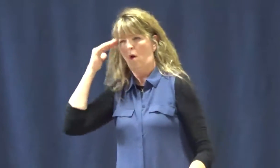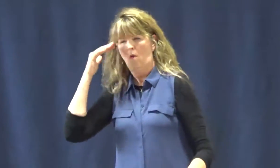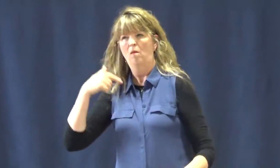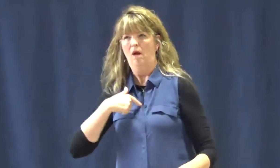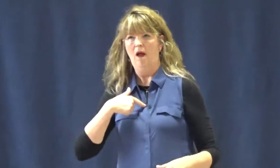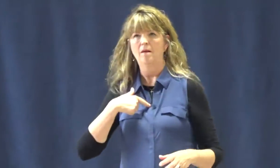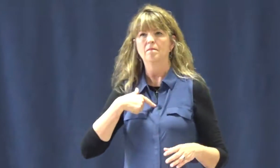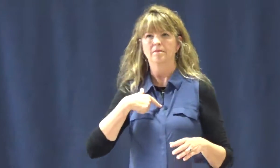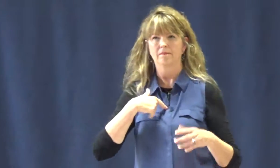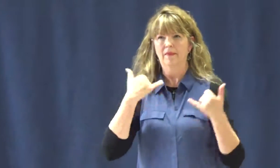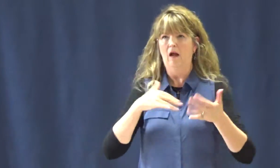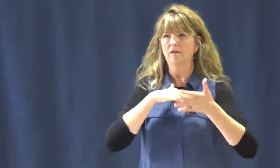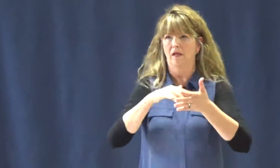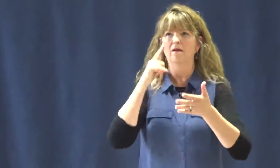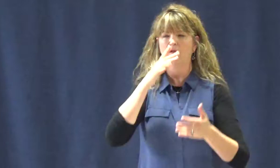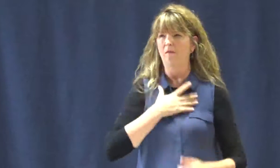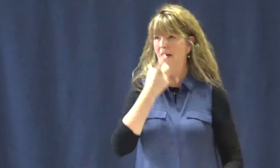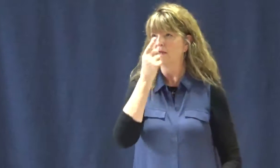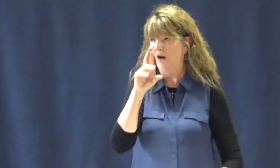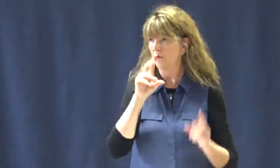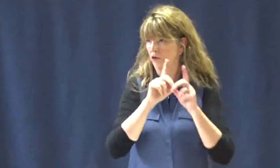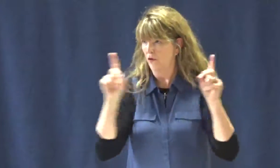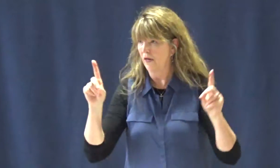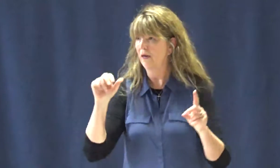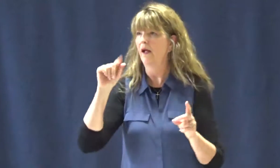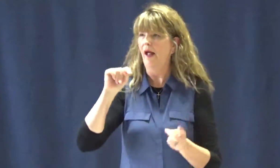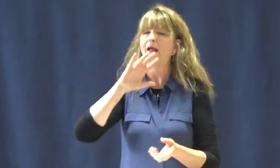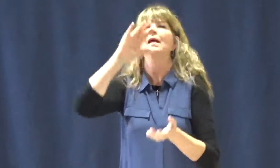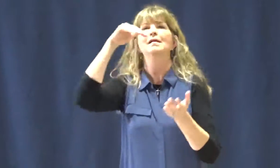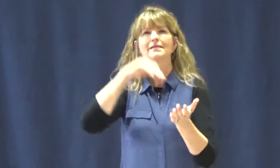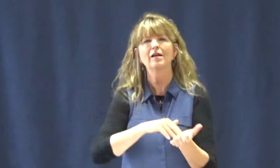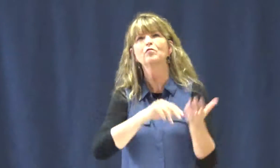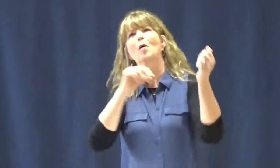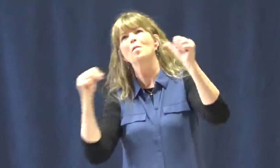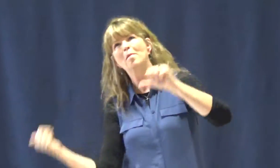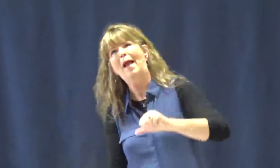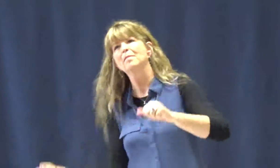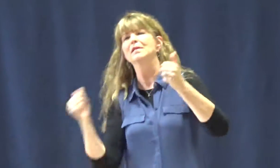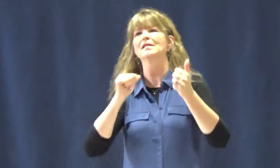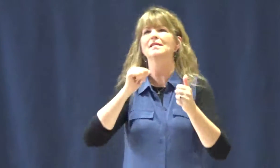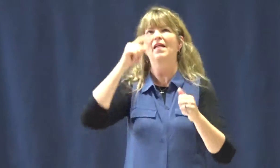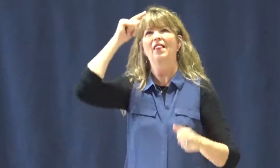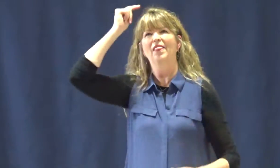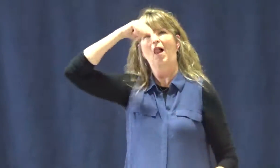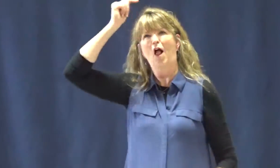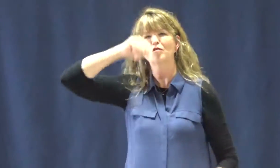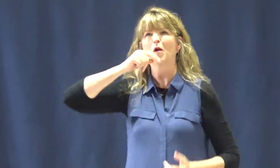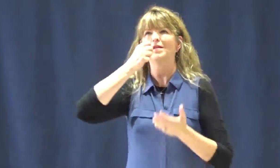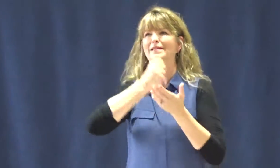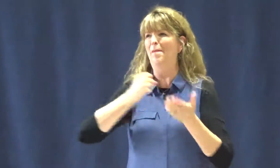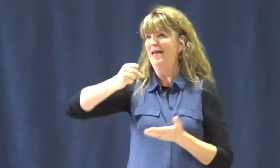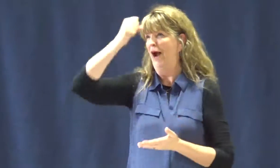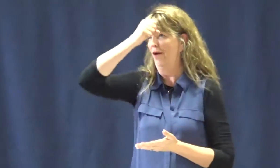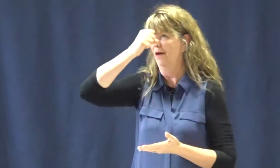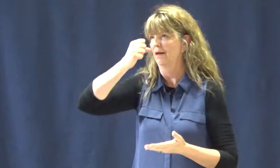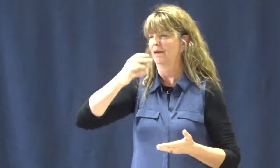So most of you know that I am studying to become a doctorate student at Central